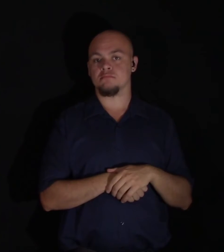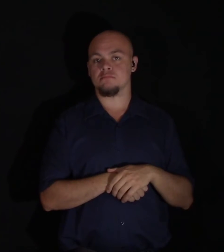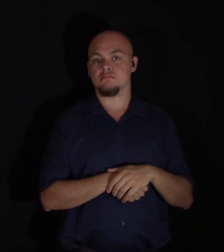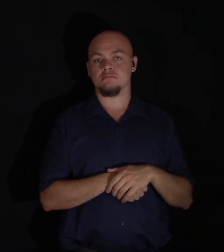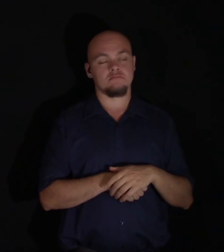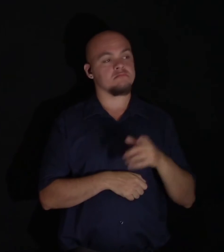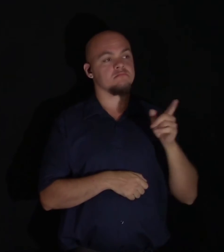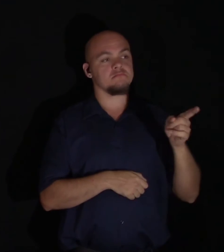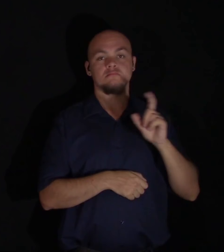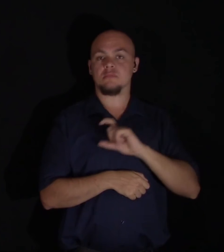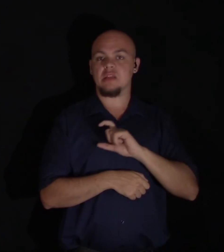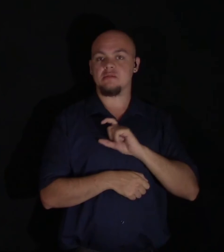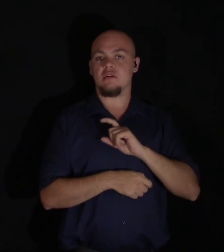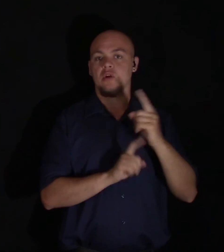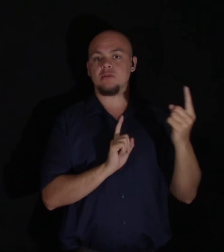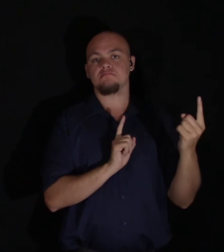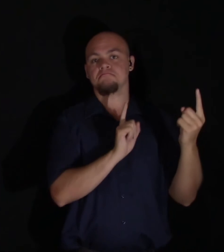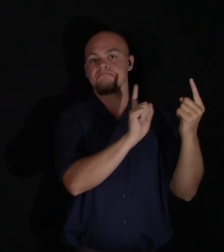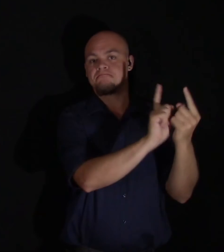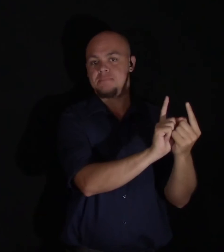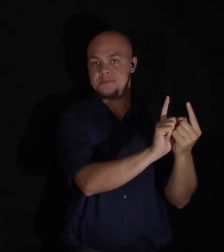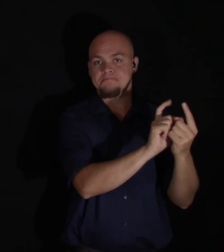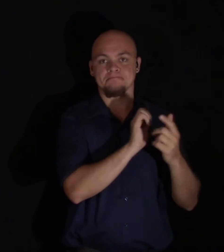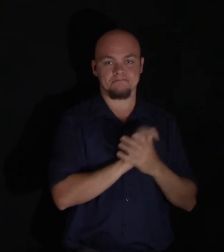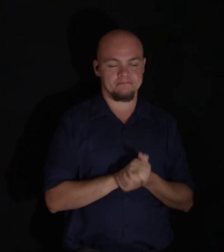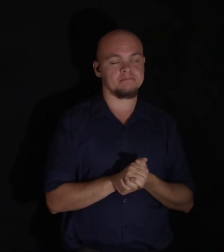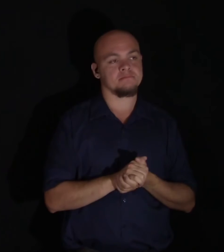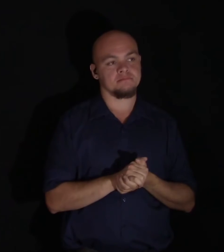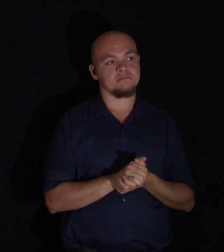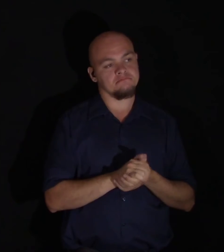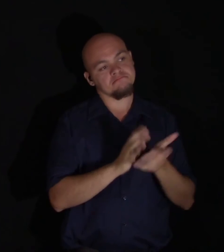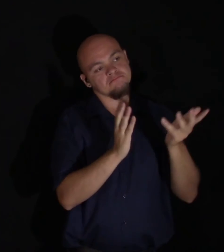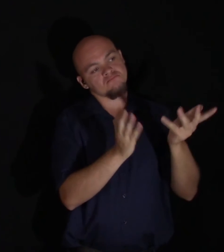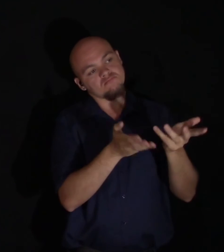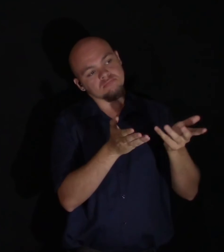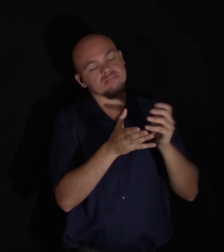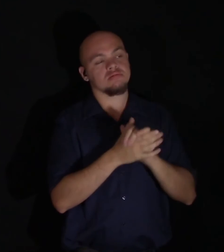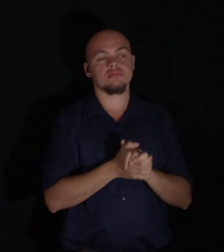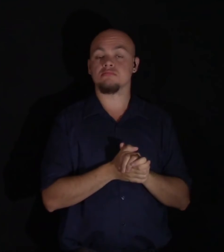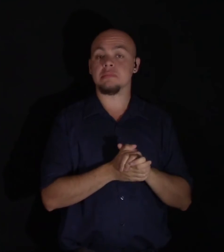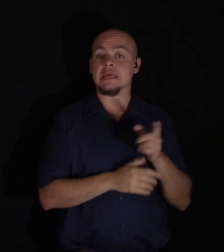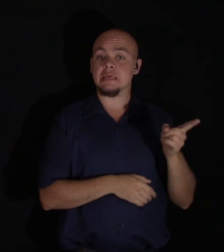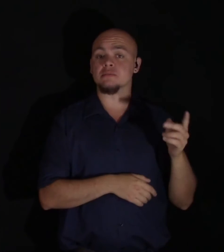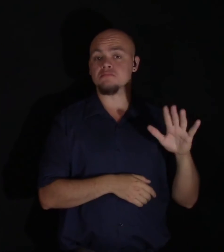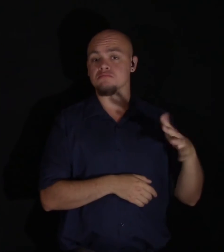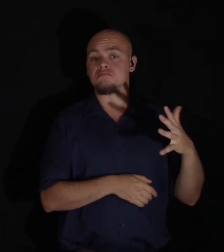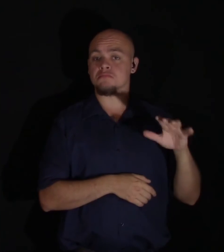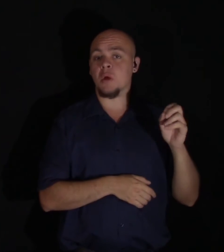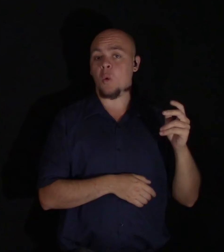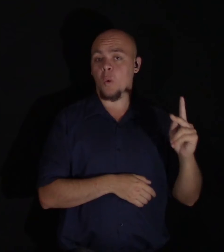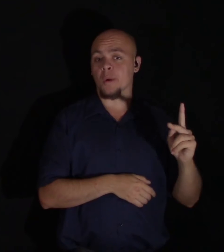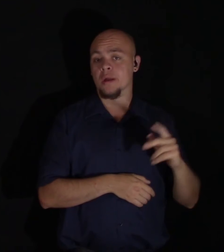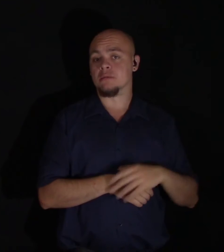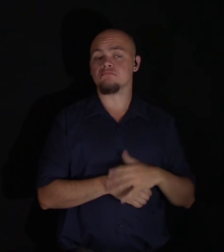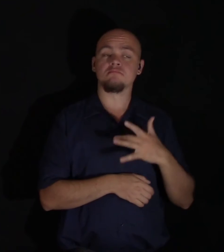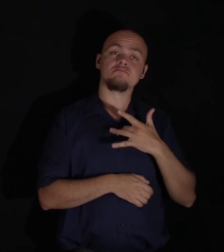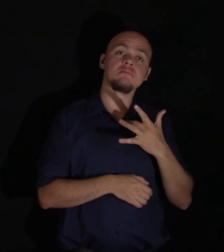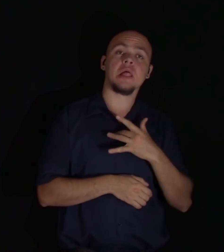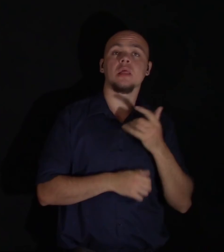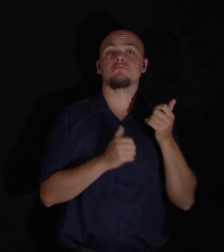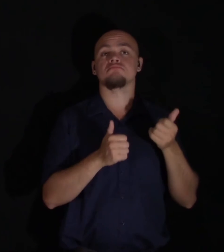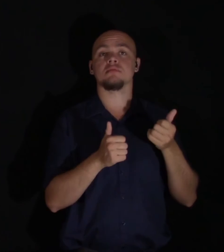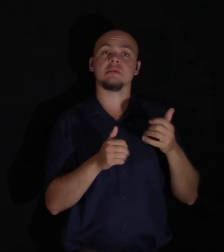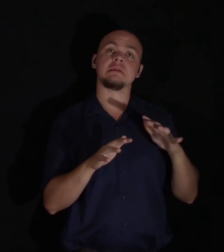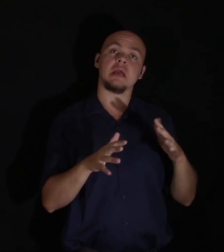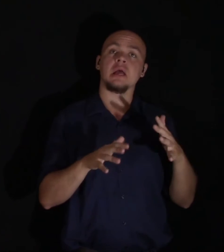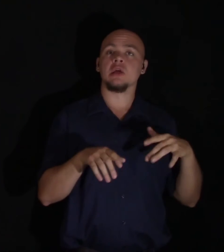this officer on scene. I talk to him. He's doing okay. He's actually feeling all right. little